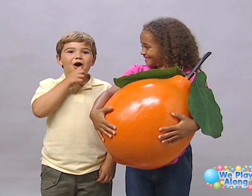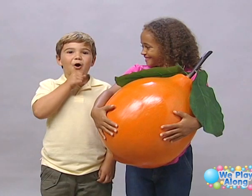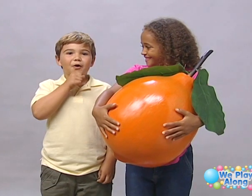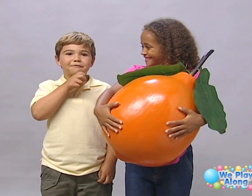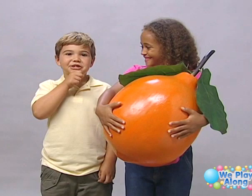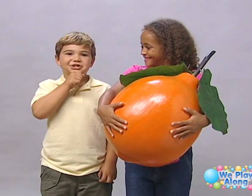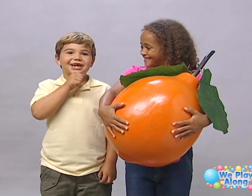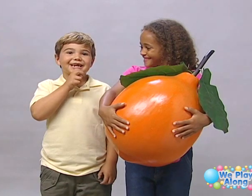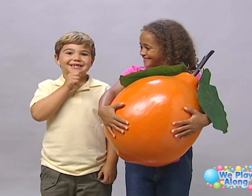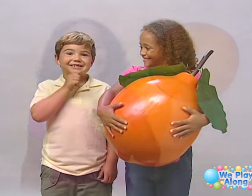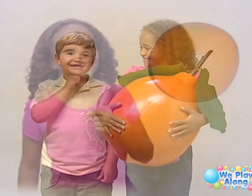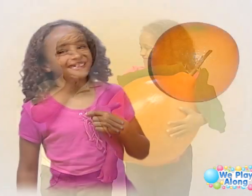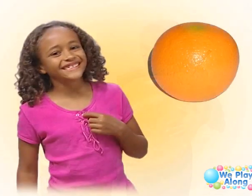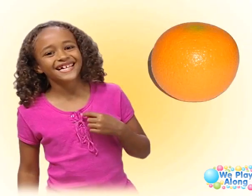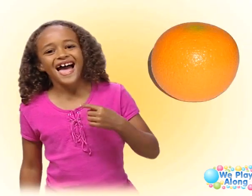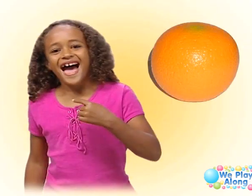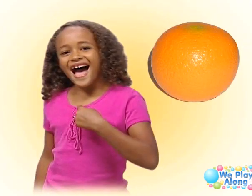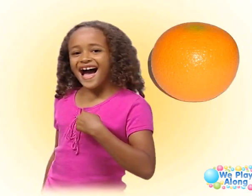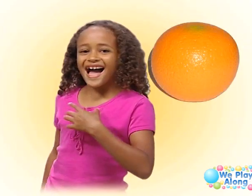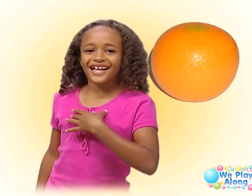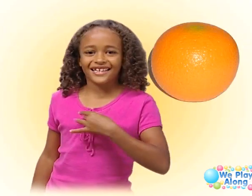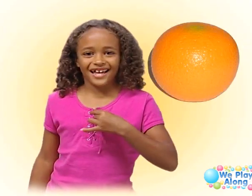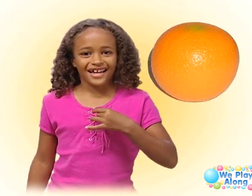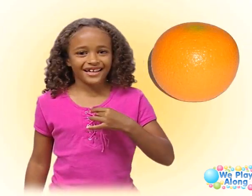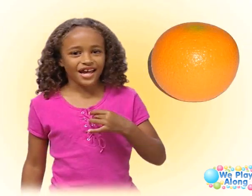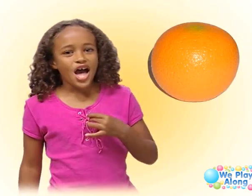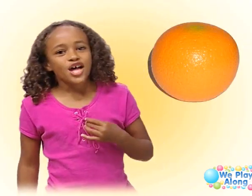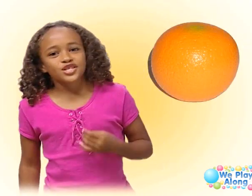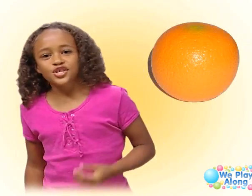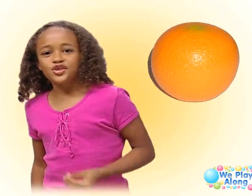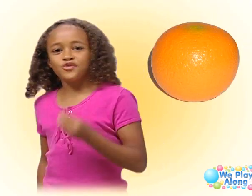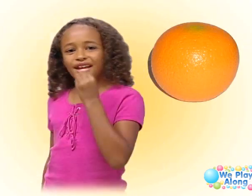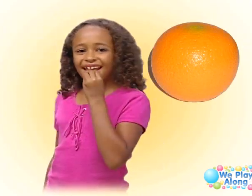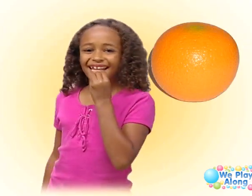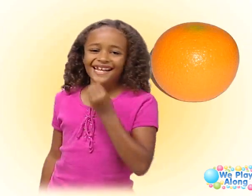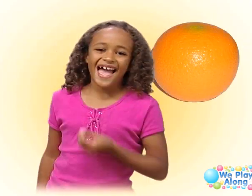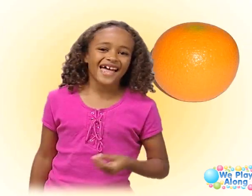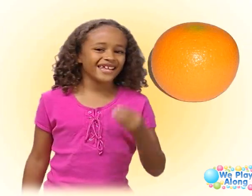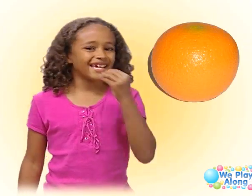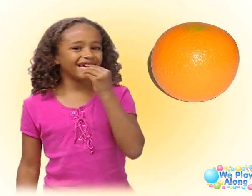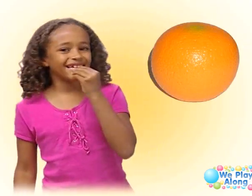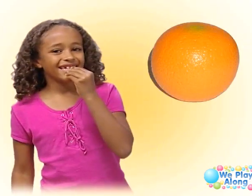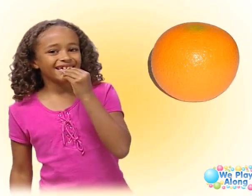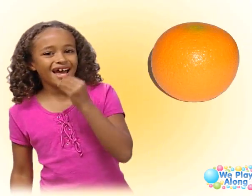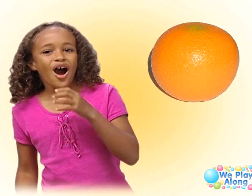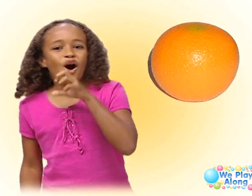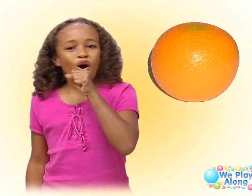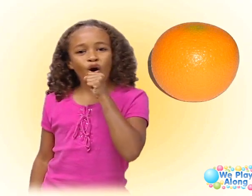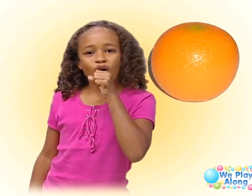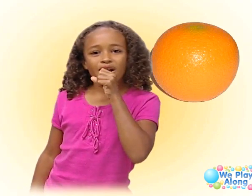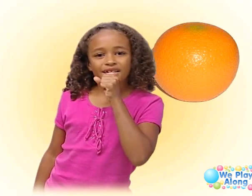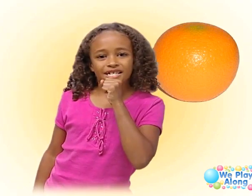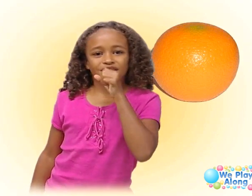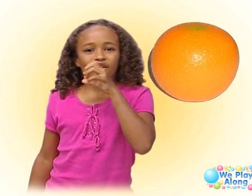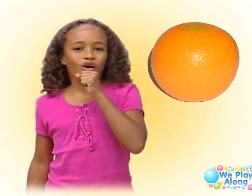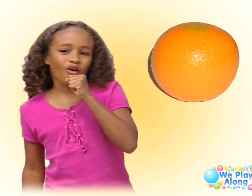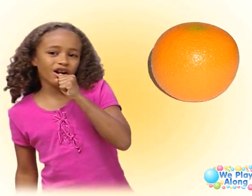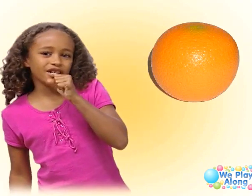Oranges! I like to eat and eat. Oranges, oranges,